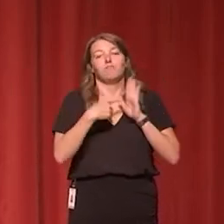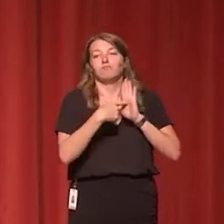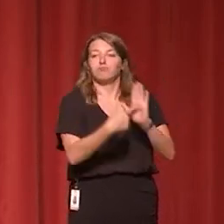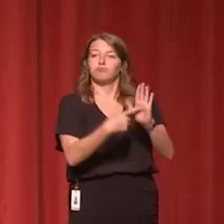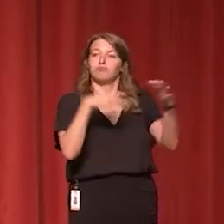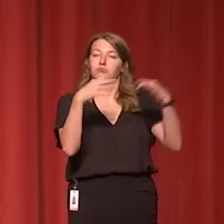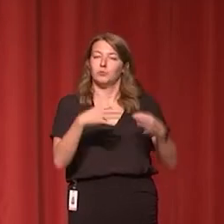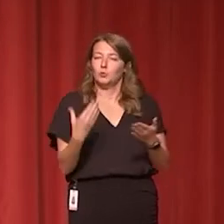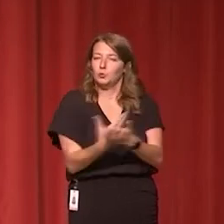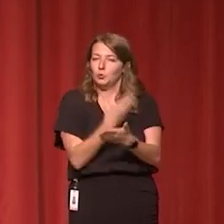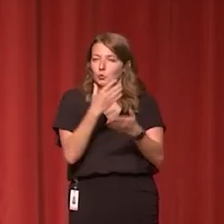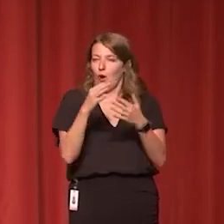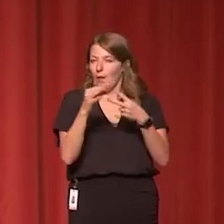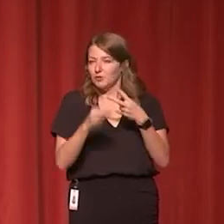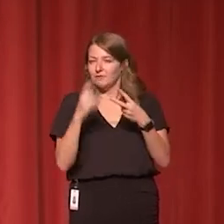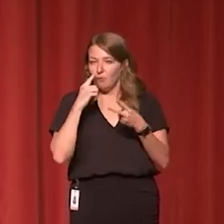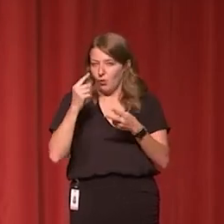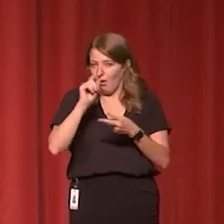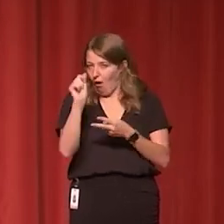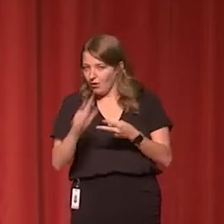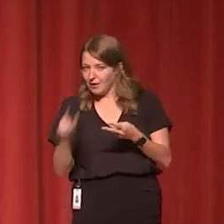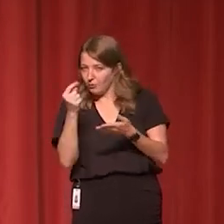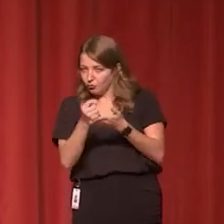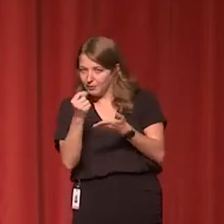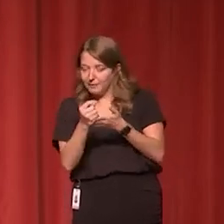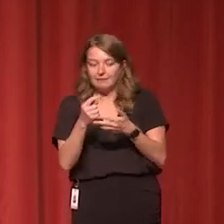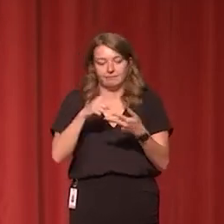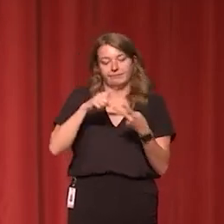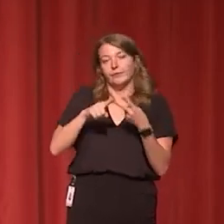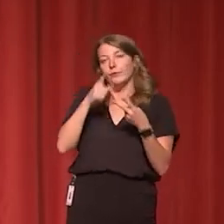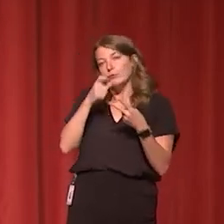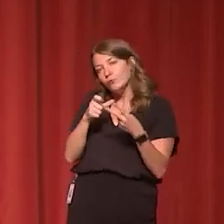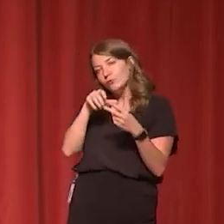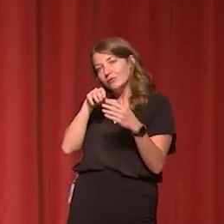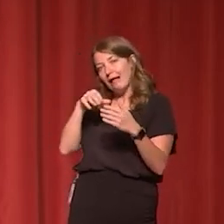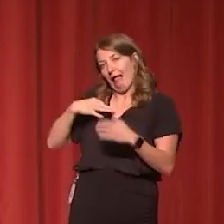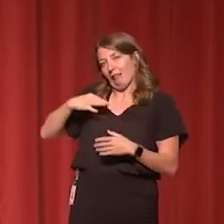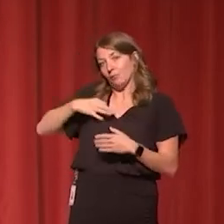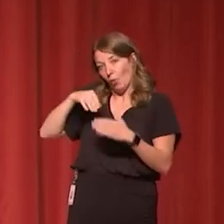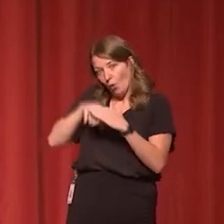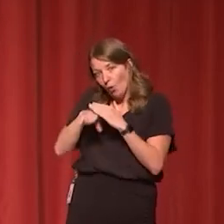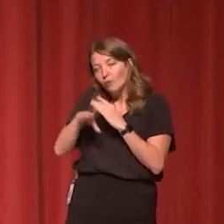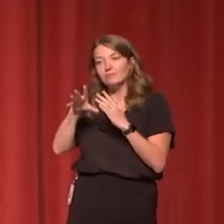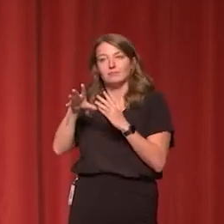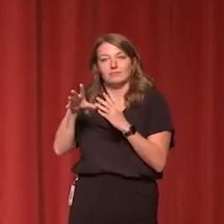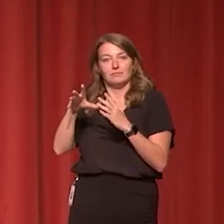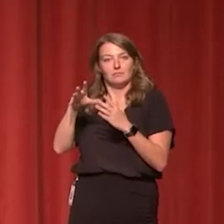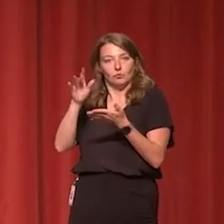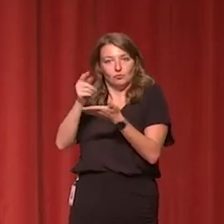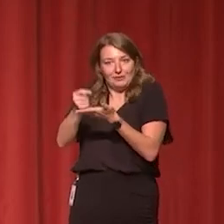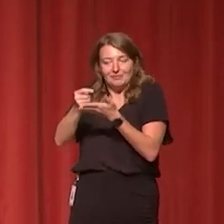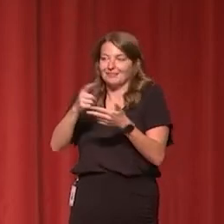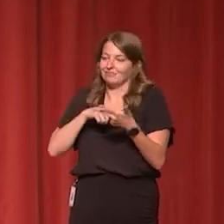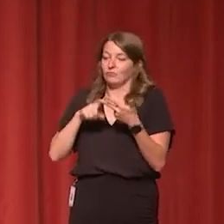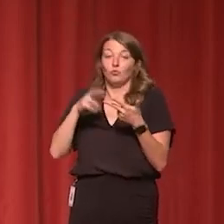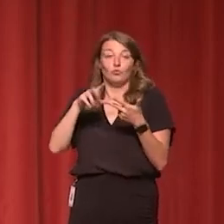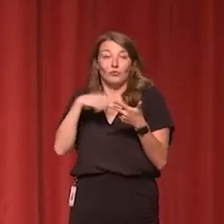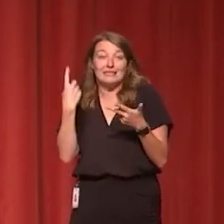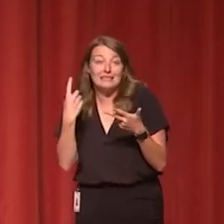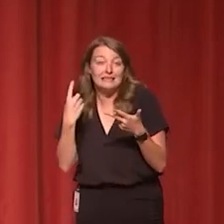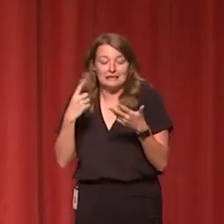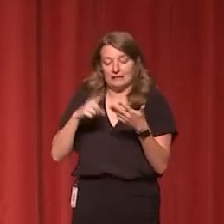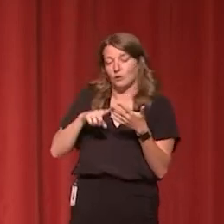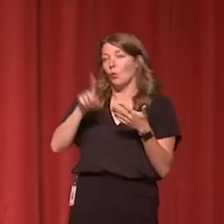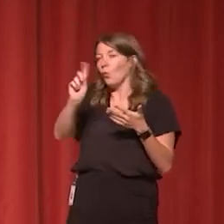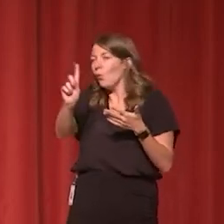for Alzheimer's disease are available, who's eligible to receive those treatments, what the risks are, where and when someone can get the